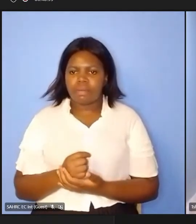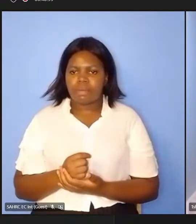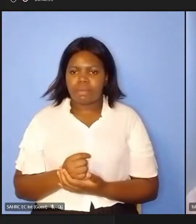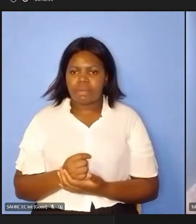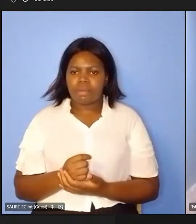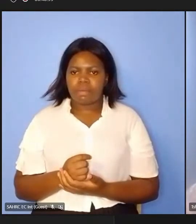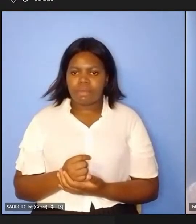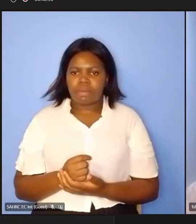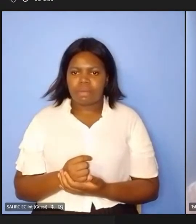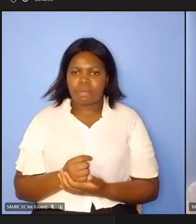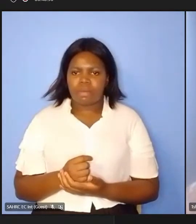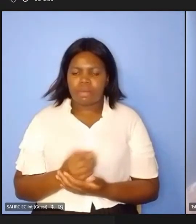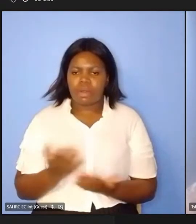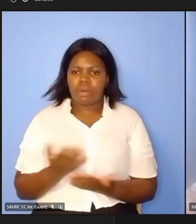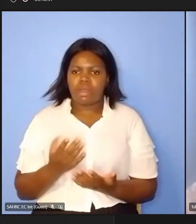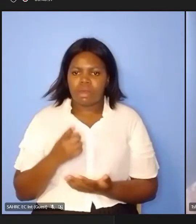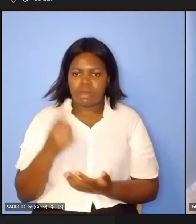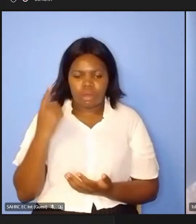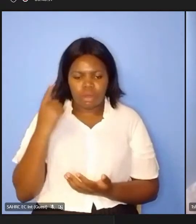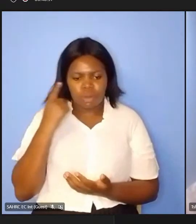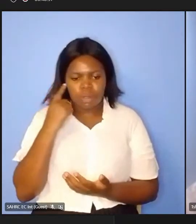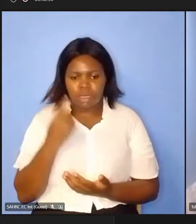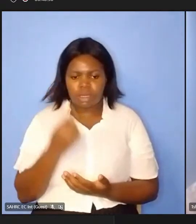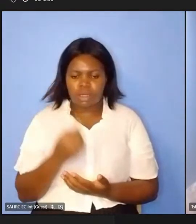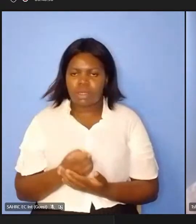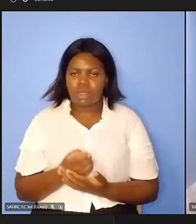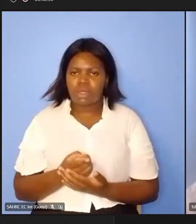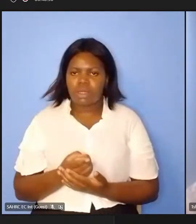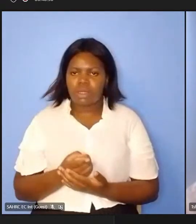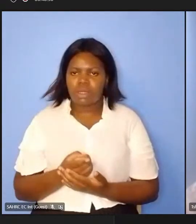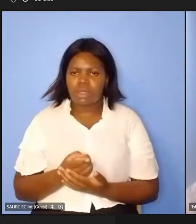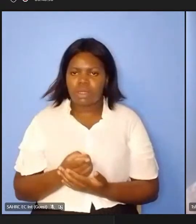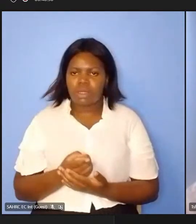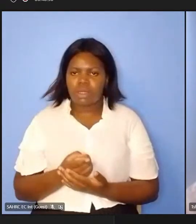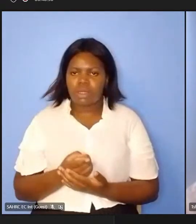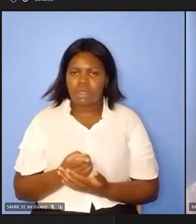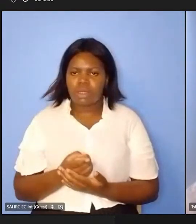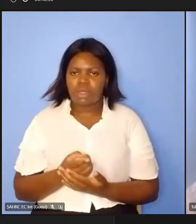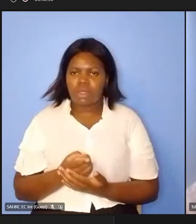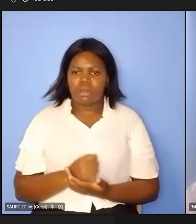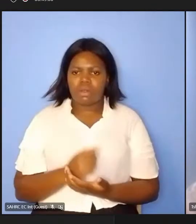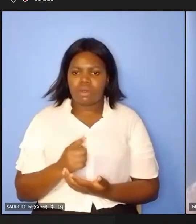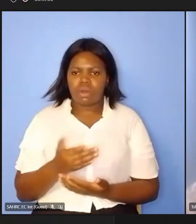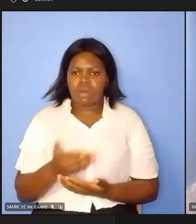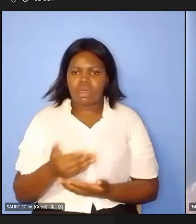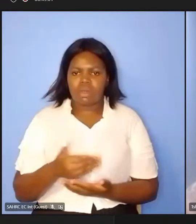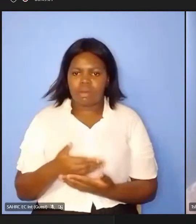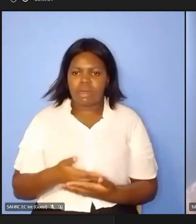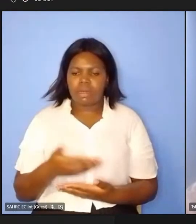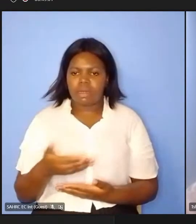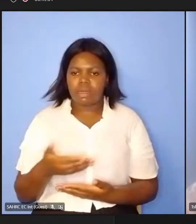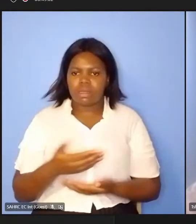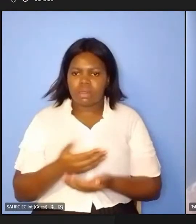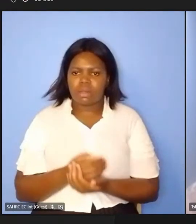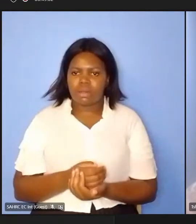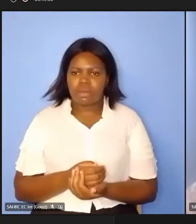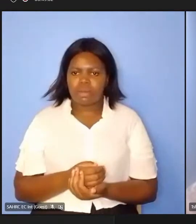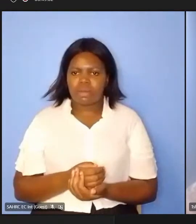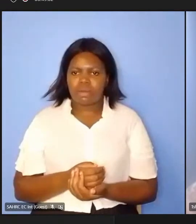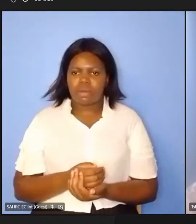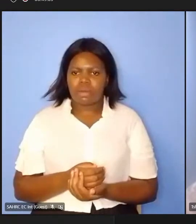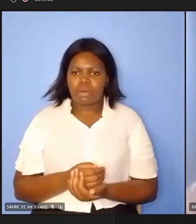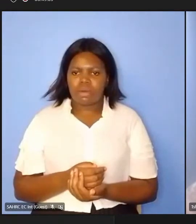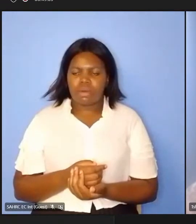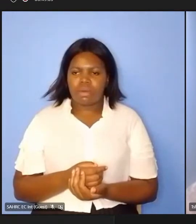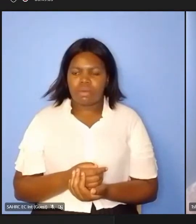one should adopt that approach, or possibly it's already being addressed by PAPUDA. We just need to have